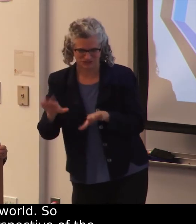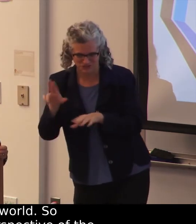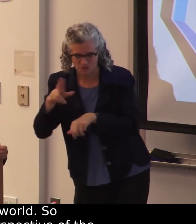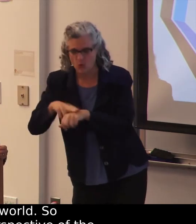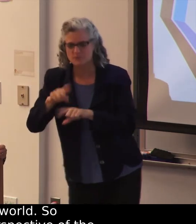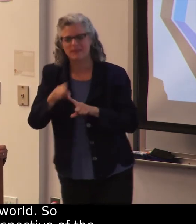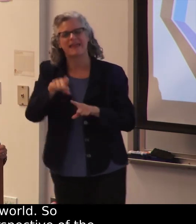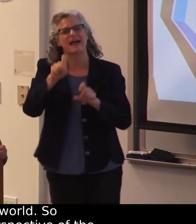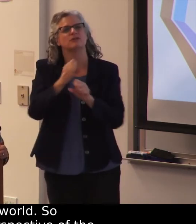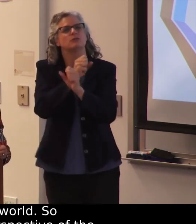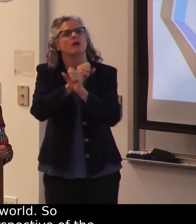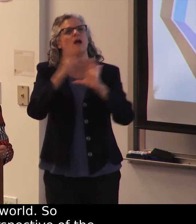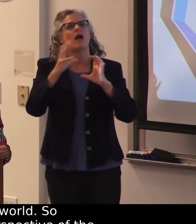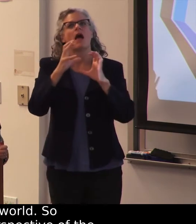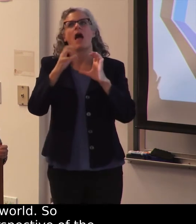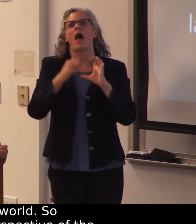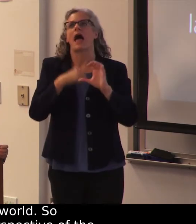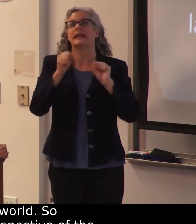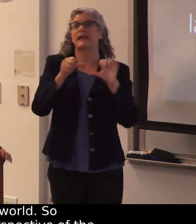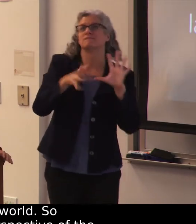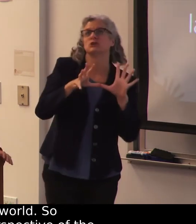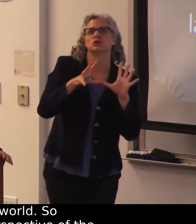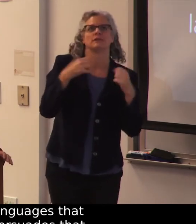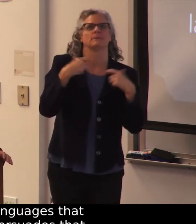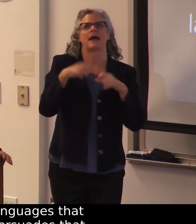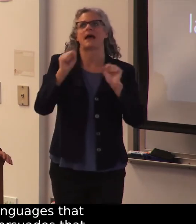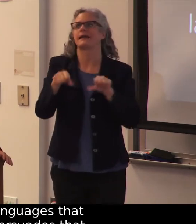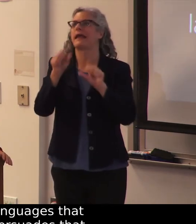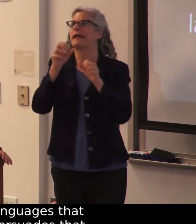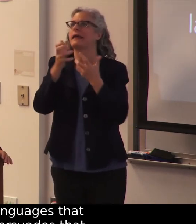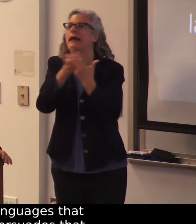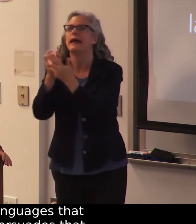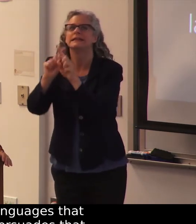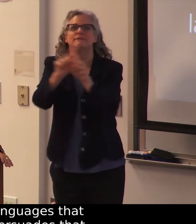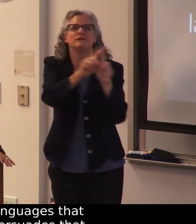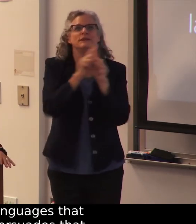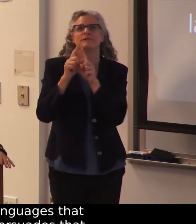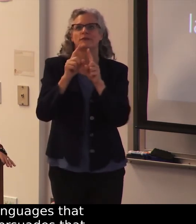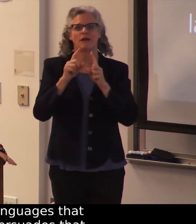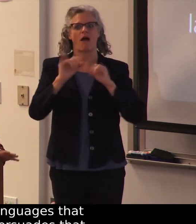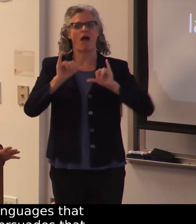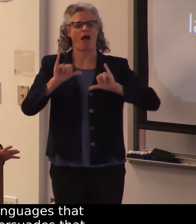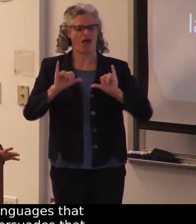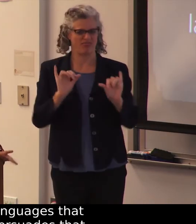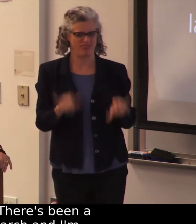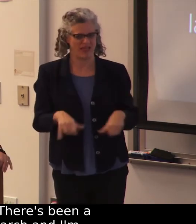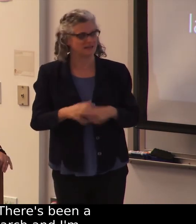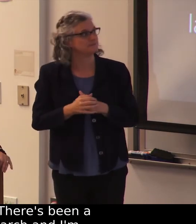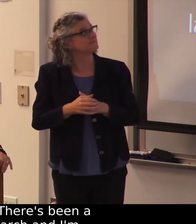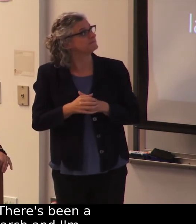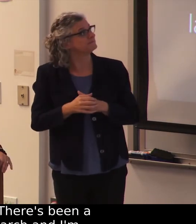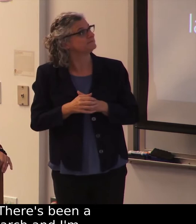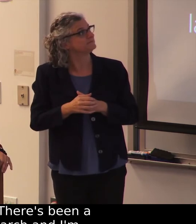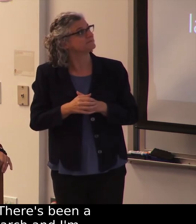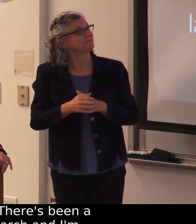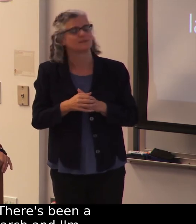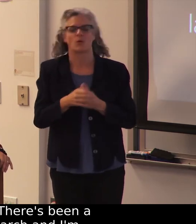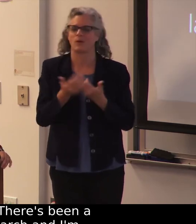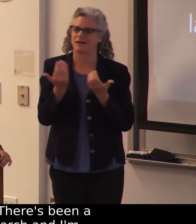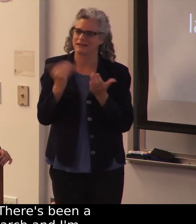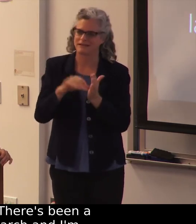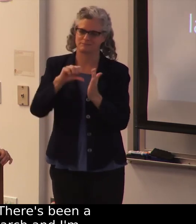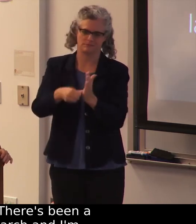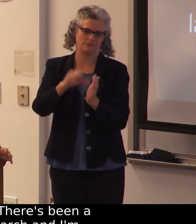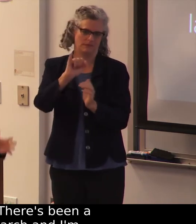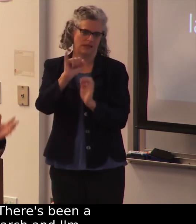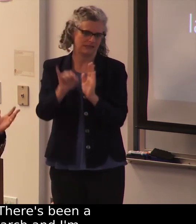world. So from the perspective of the teaching and learning of heritage languages, then research persuades us that identity matters a great deal. There's been a